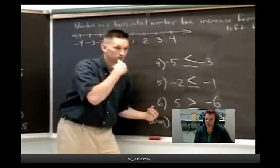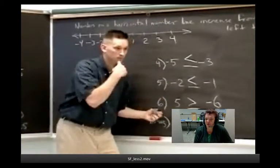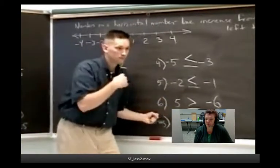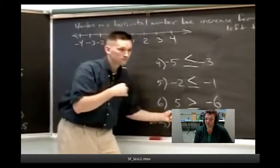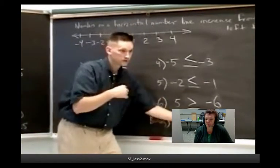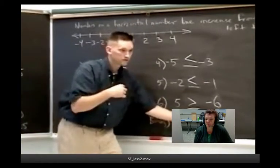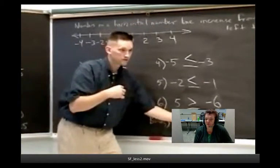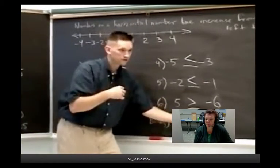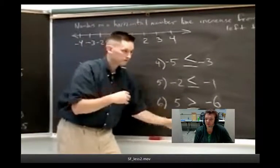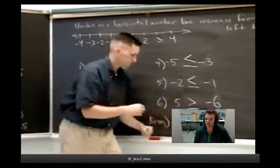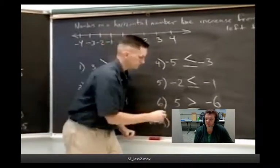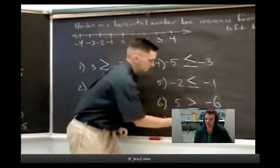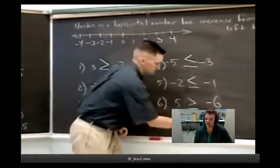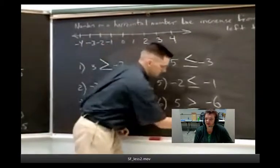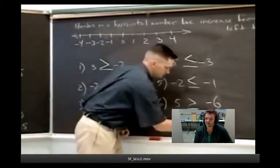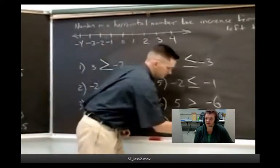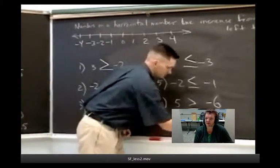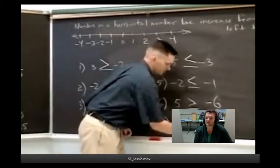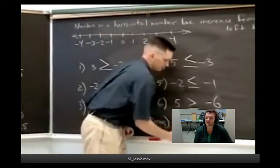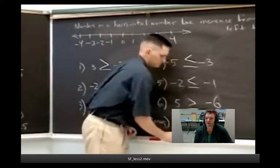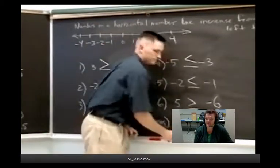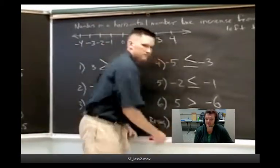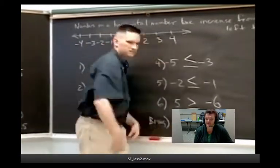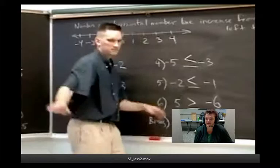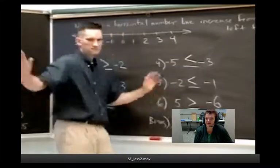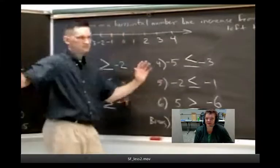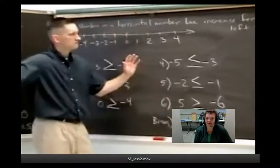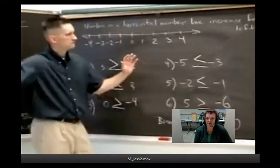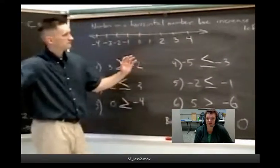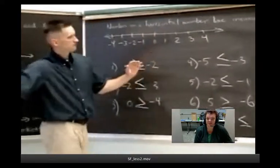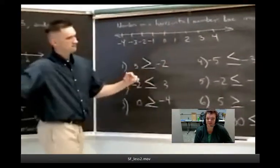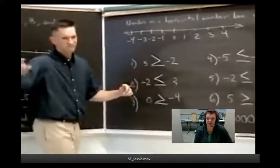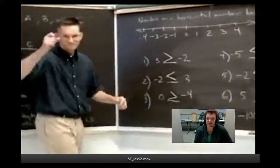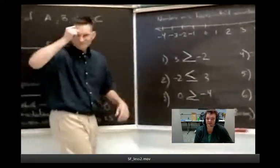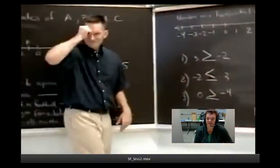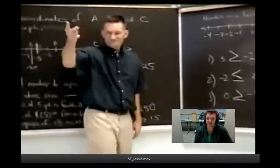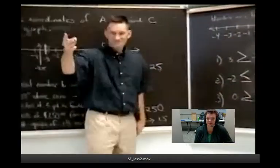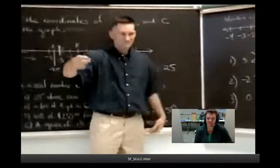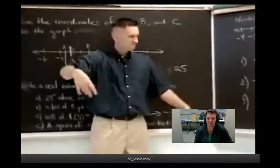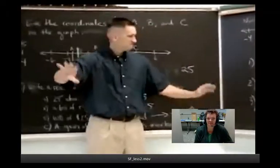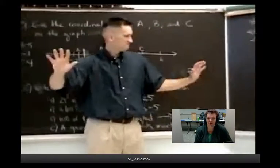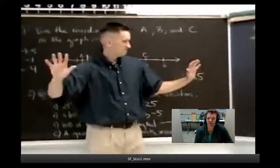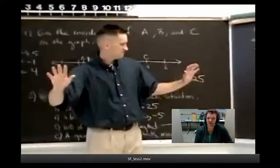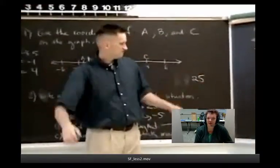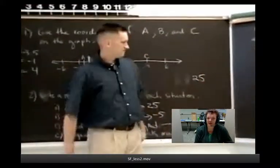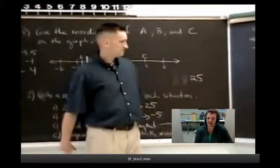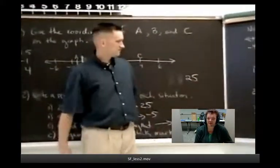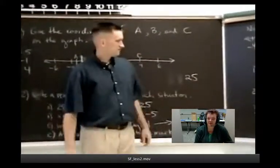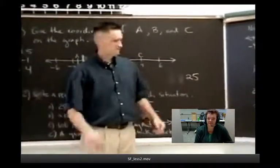Which way? Which one is greater? Yes, 0. That's it. You understand. Awesome.